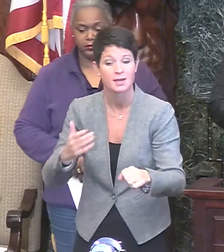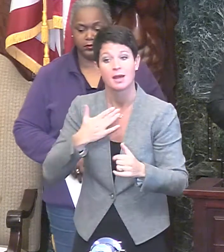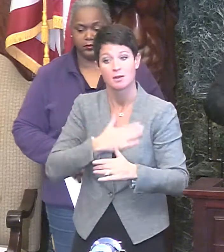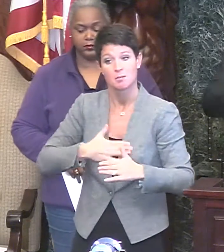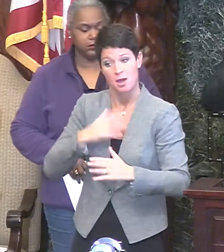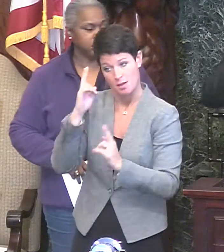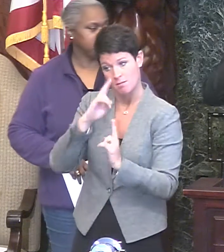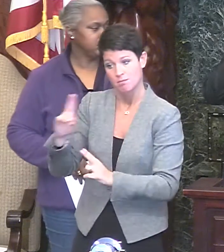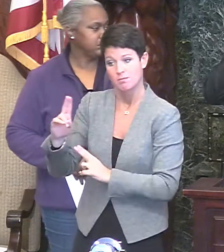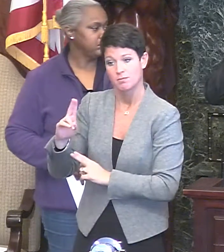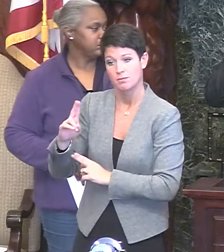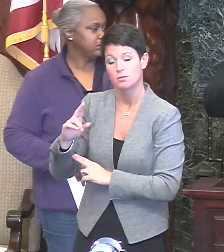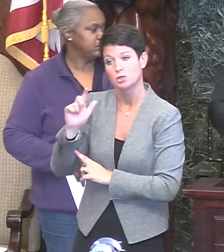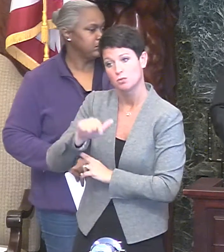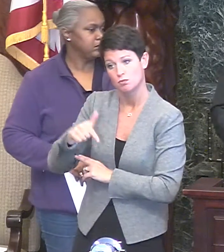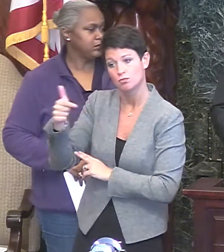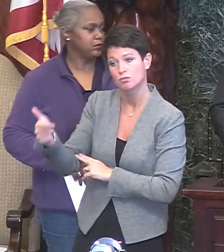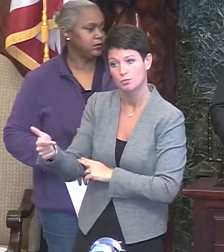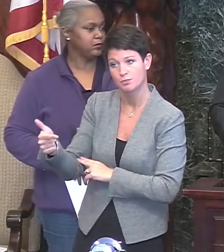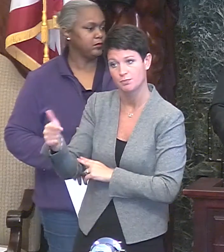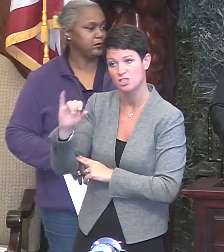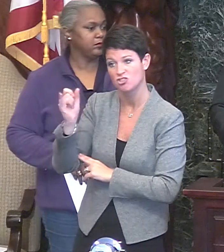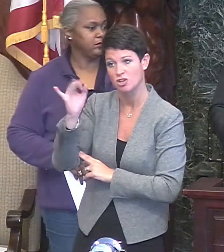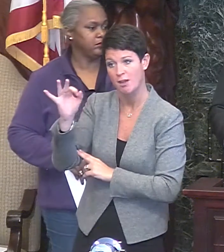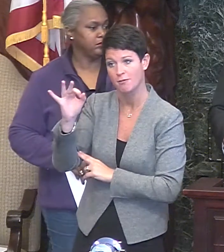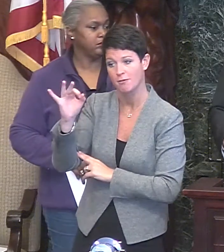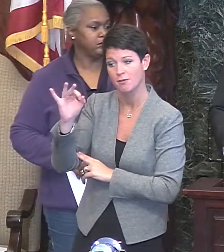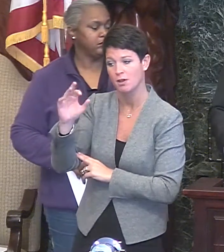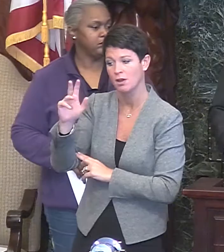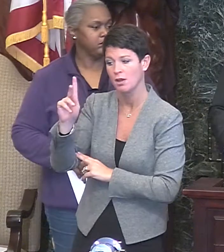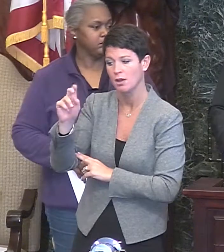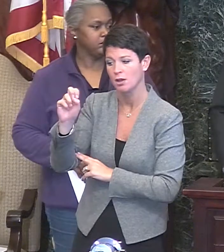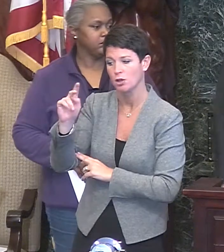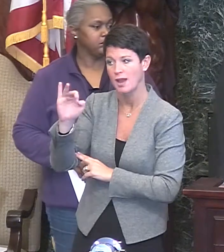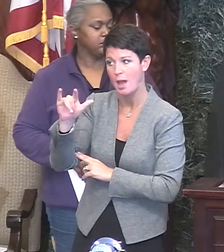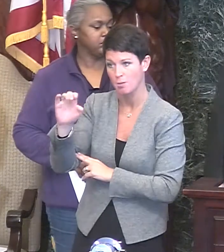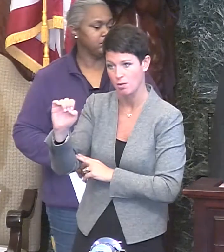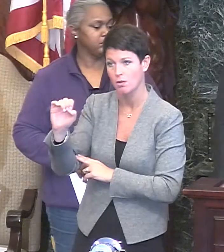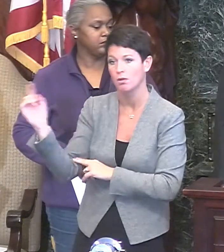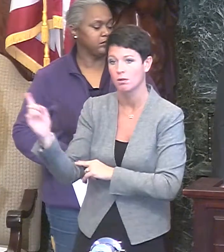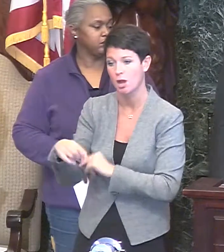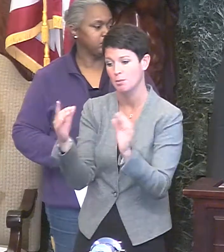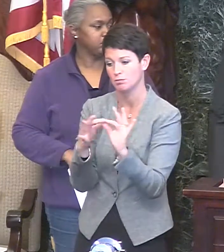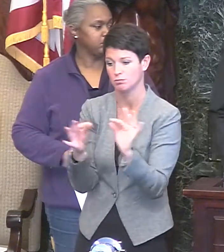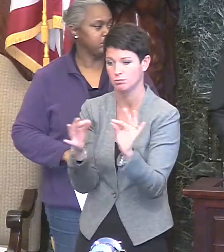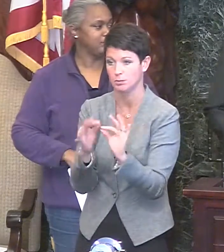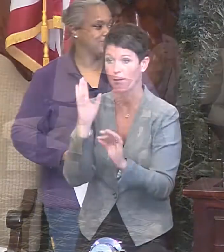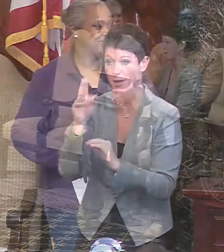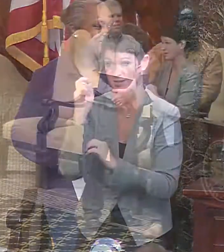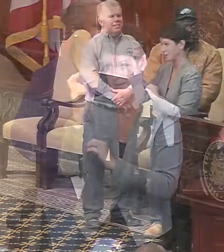pleasure to ask Jeff Knueppel from SEPTA to say a few words.